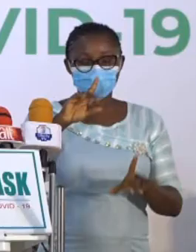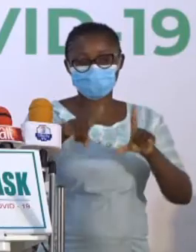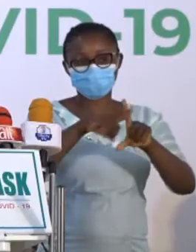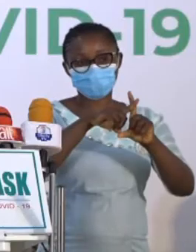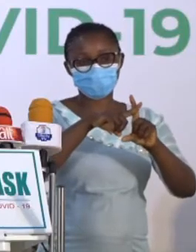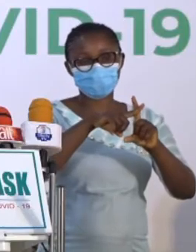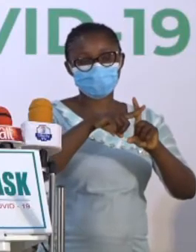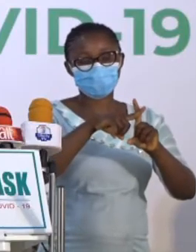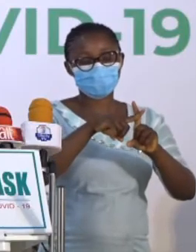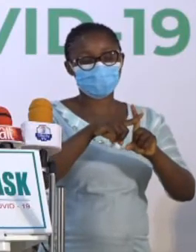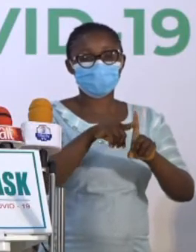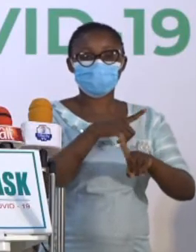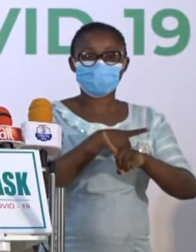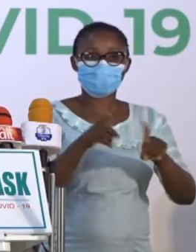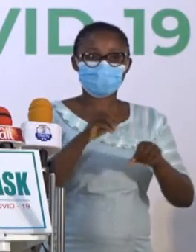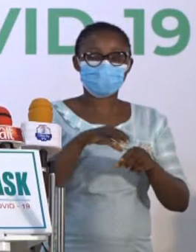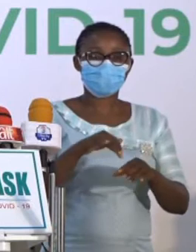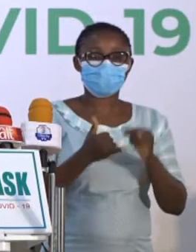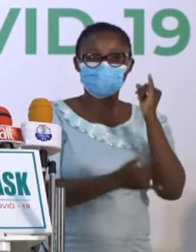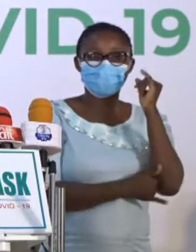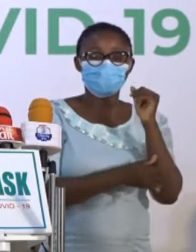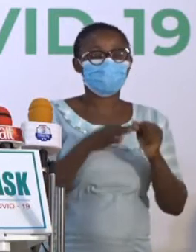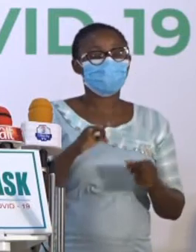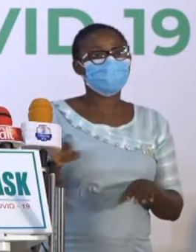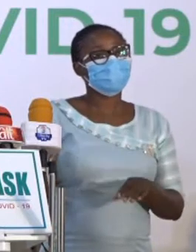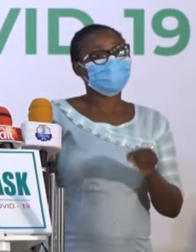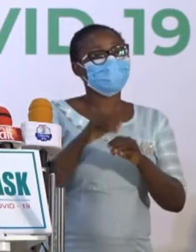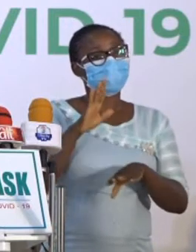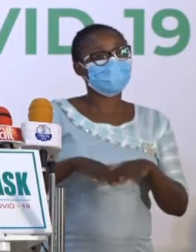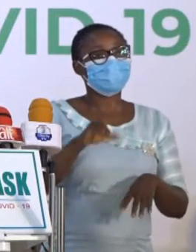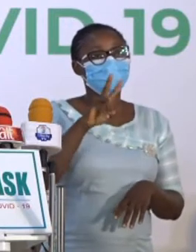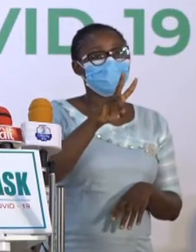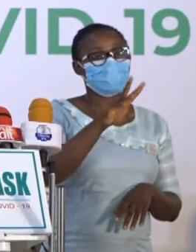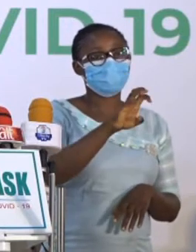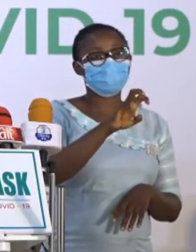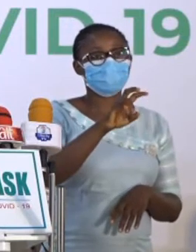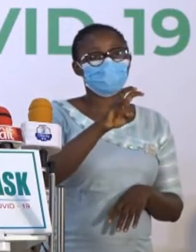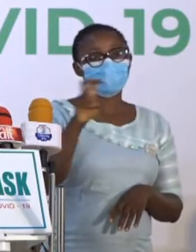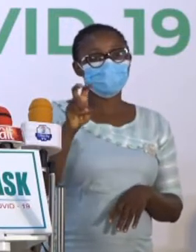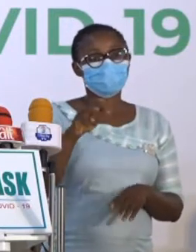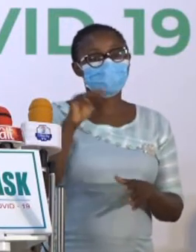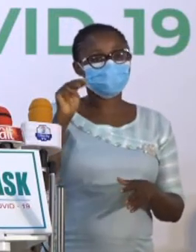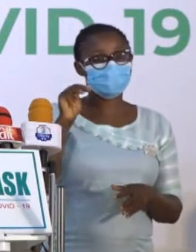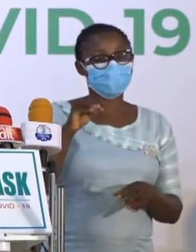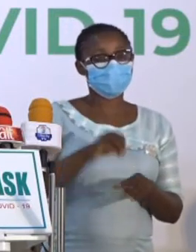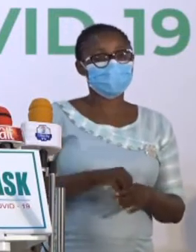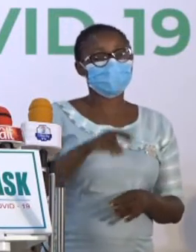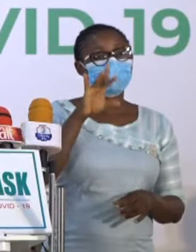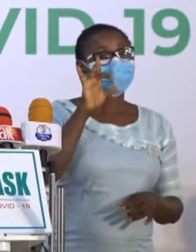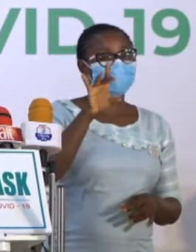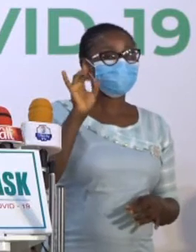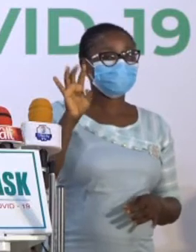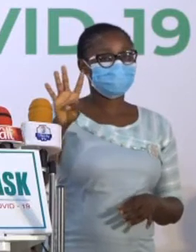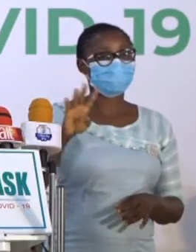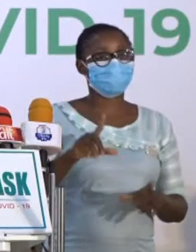areas. However, in a country of over 200 million people across 774 local governments,